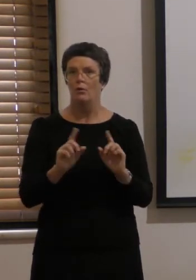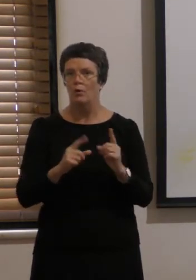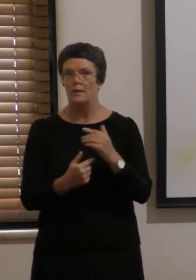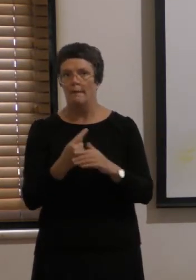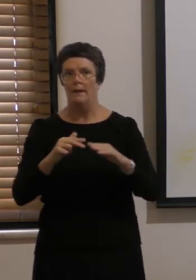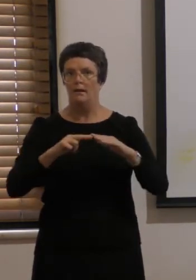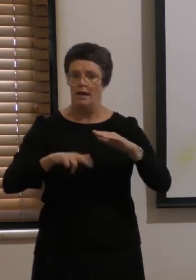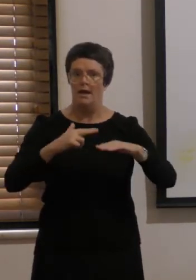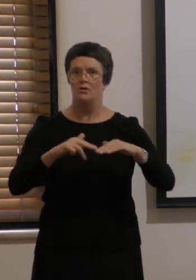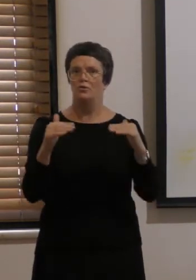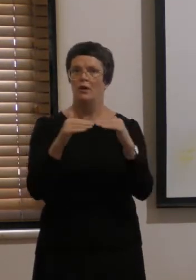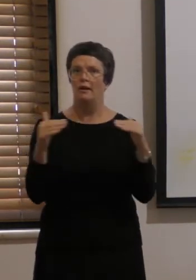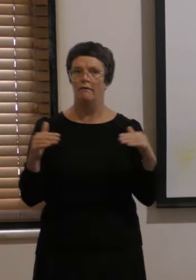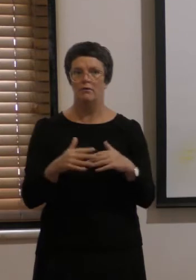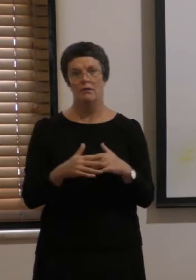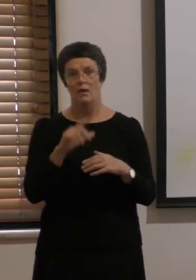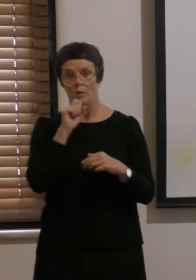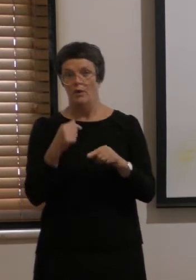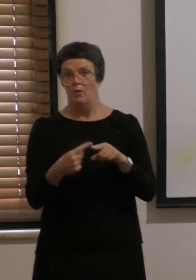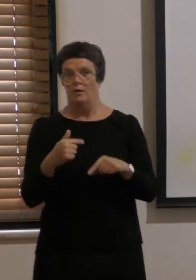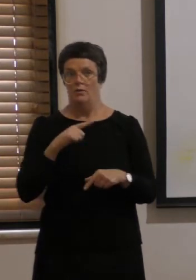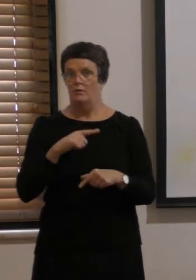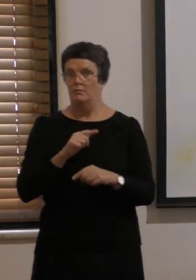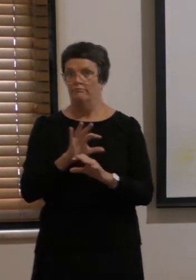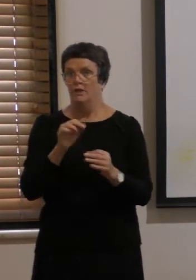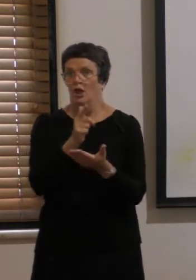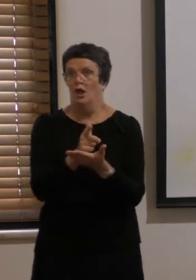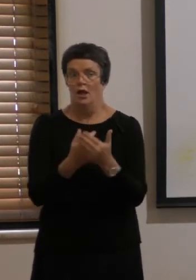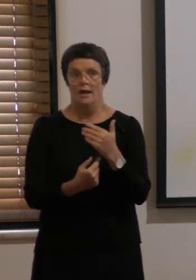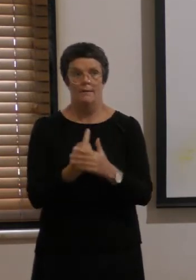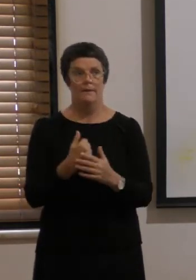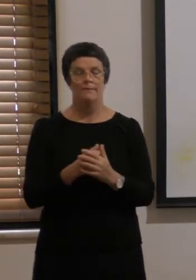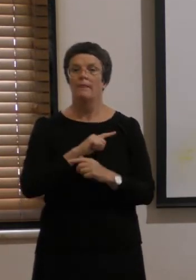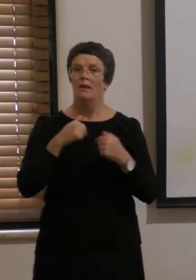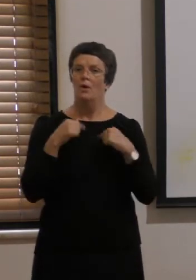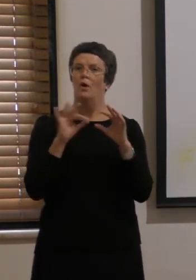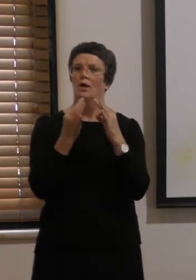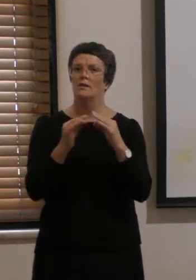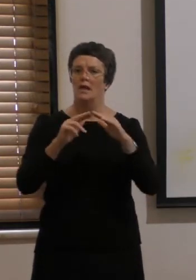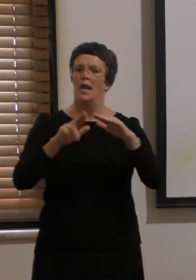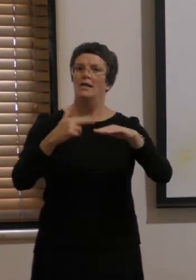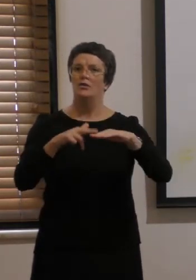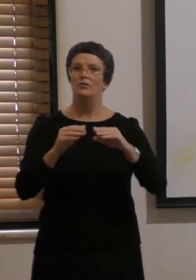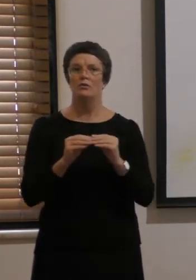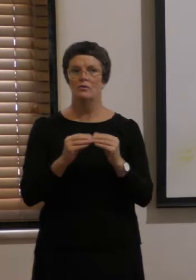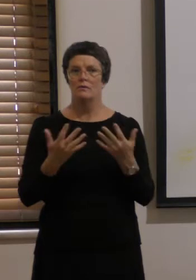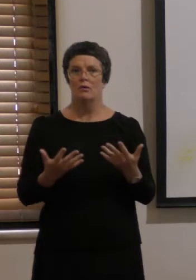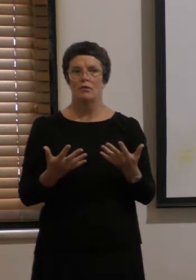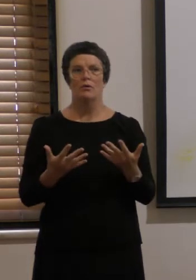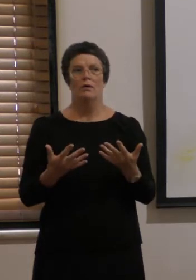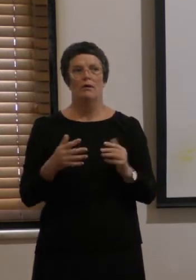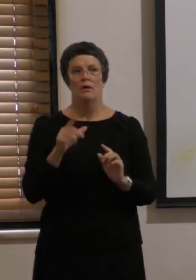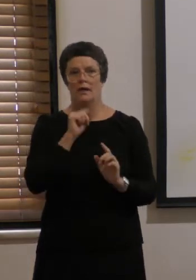certainly doing a national focus because we're a national organisation related to education and specifically to inclusive